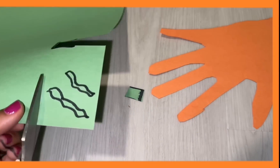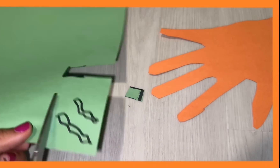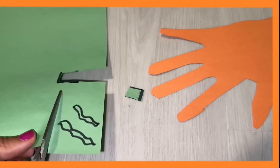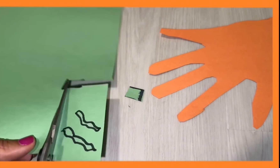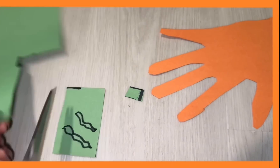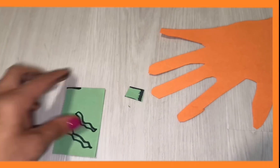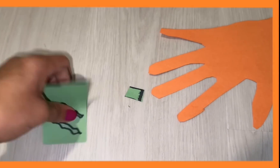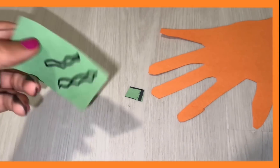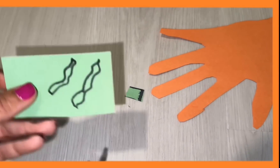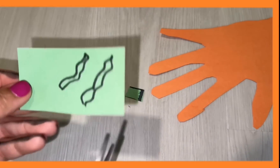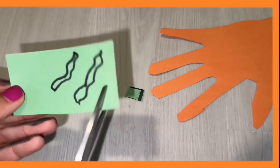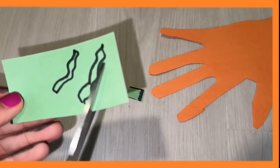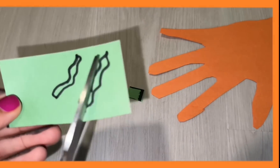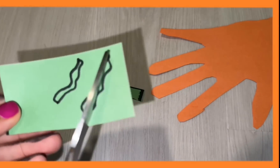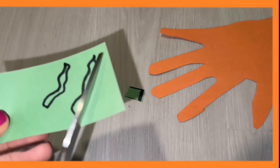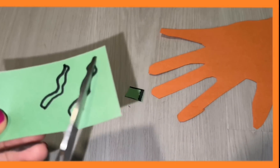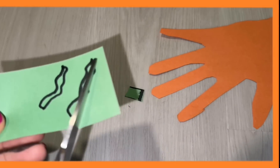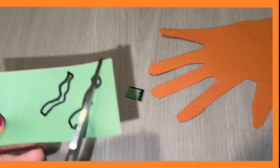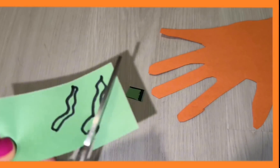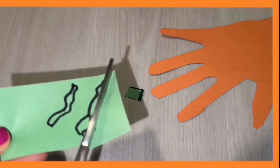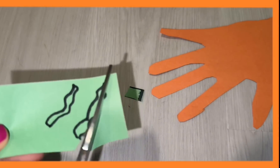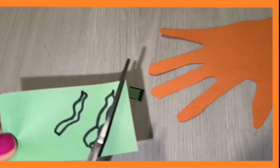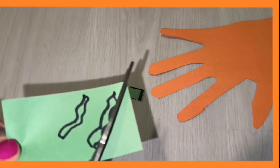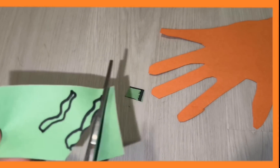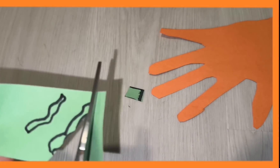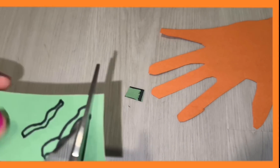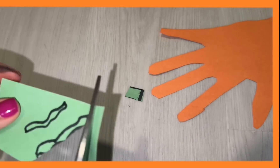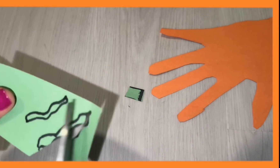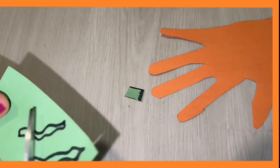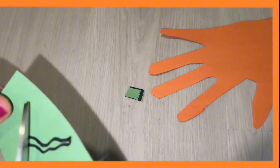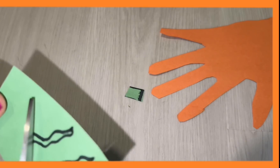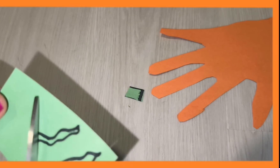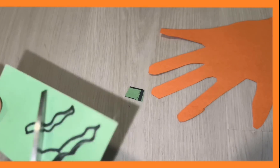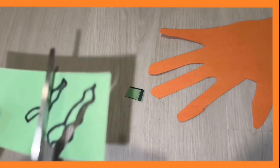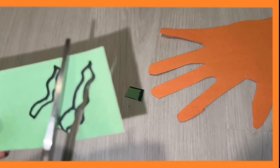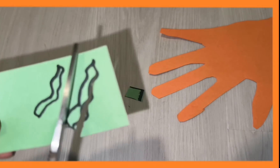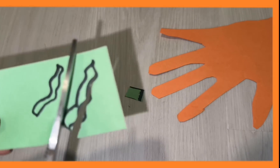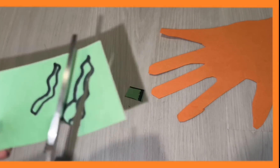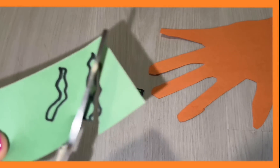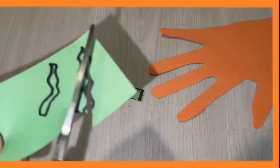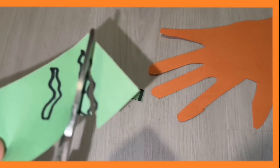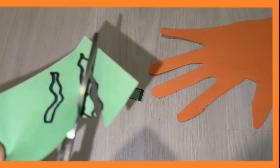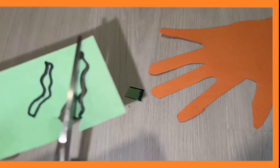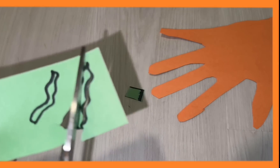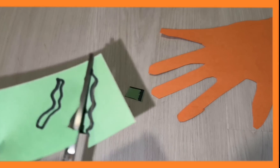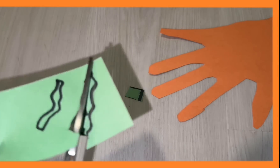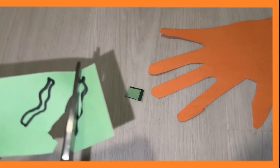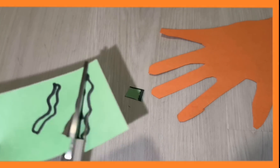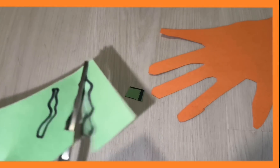really don't have to cut these squiggly because you're going to make them squiggly when you twist and turn them.